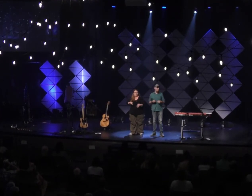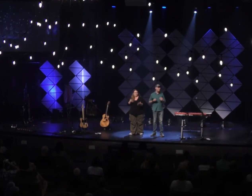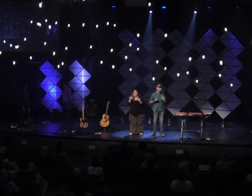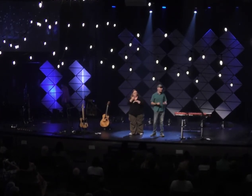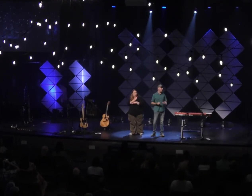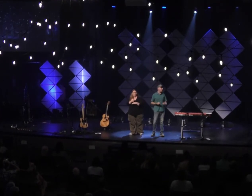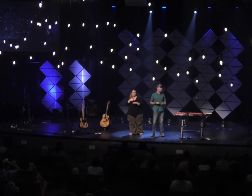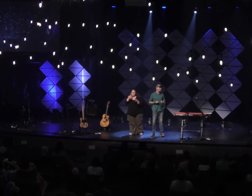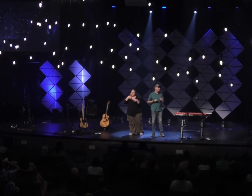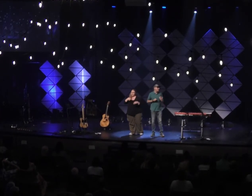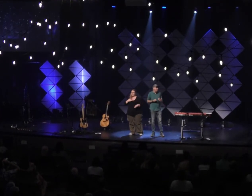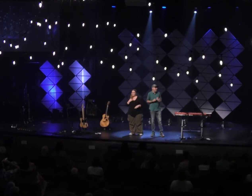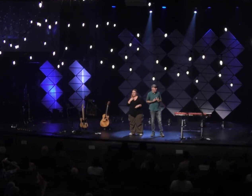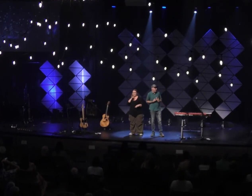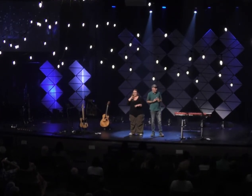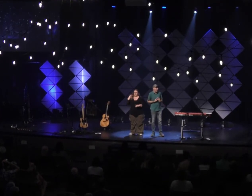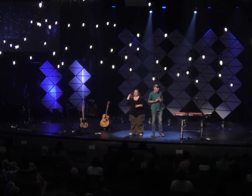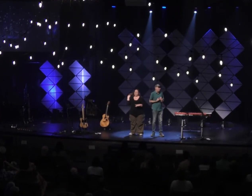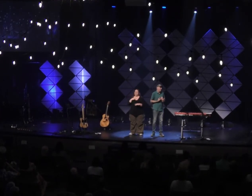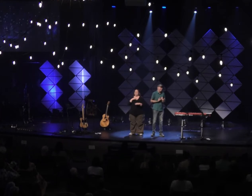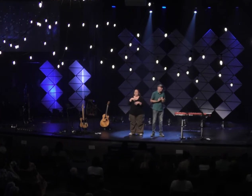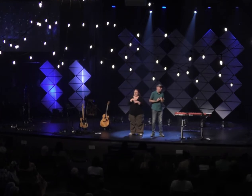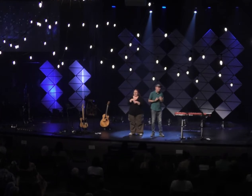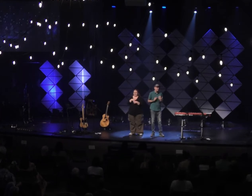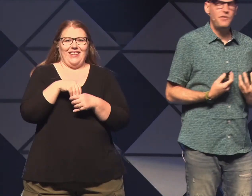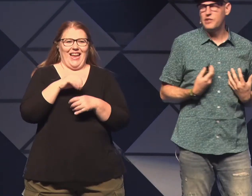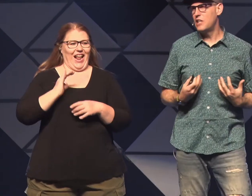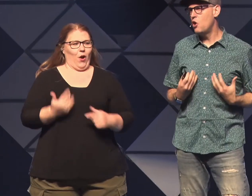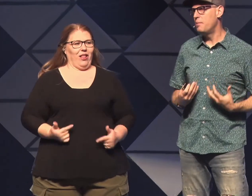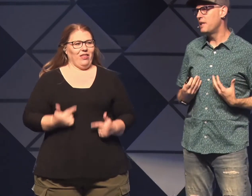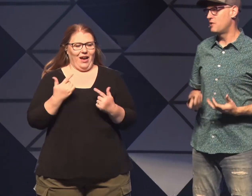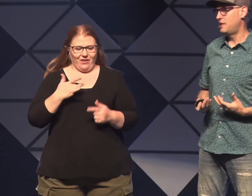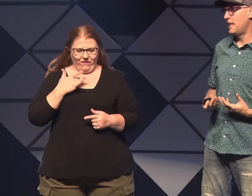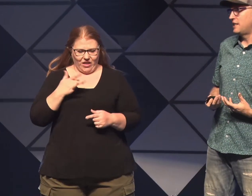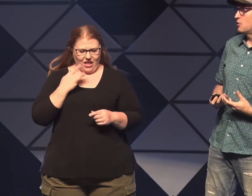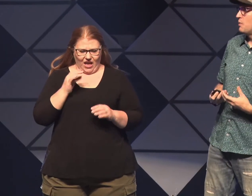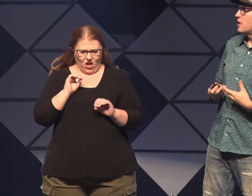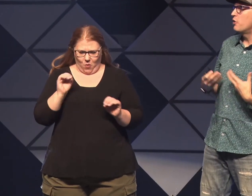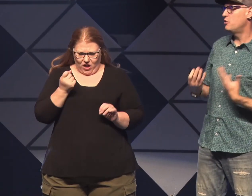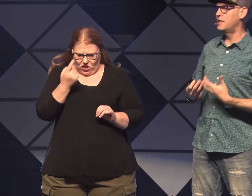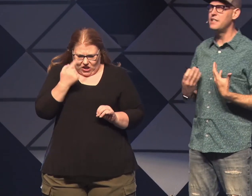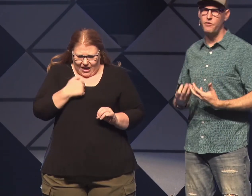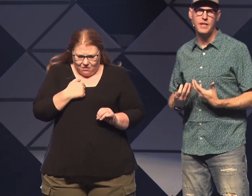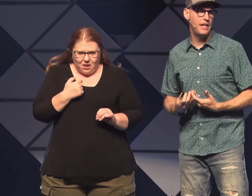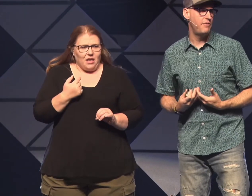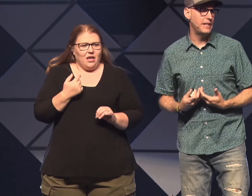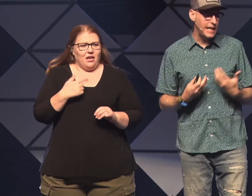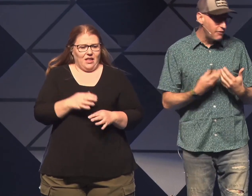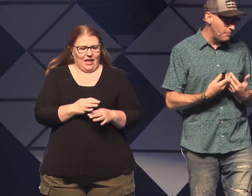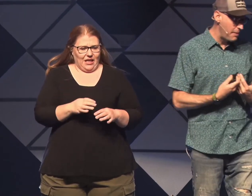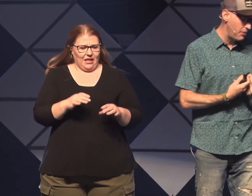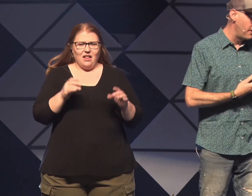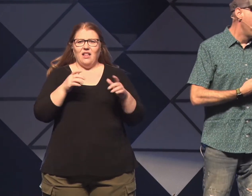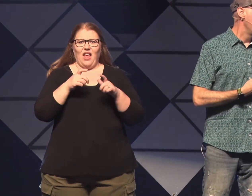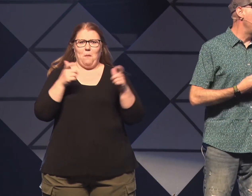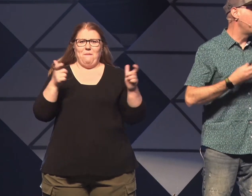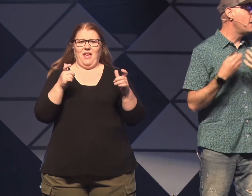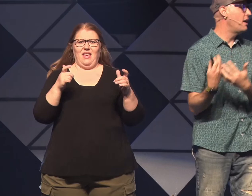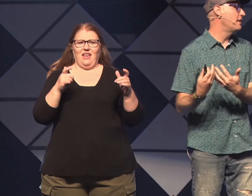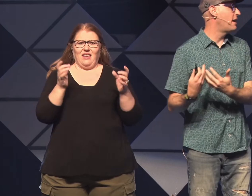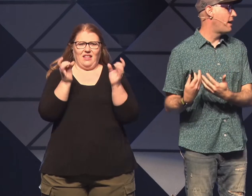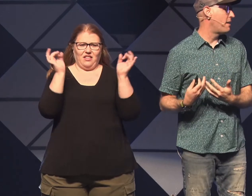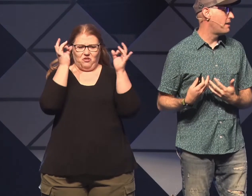right? I'm describing that feeling that we get in our lives when it just feels like nobody understands us, when we go through significant events. I can remember